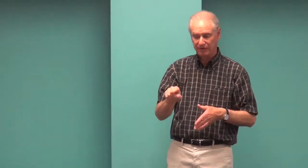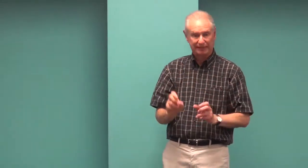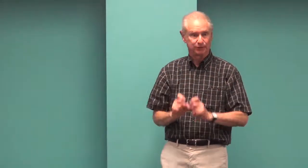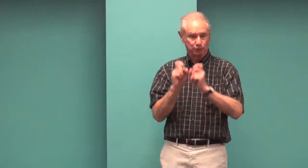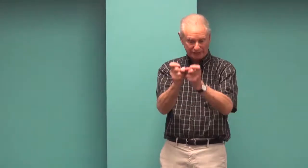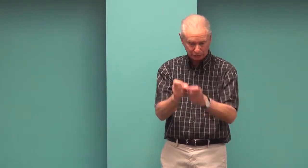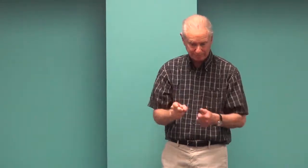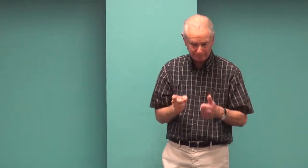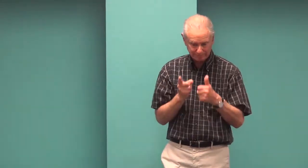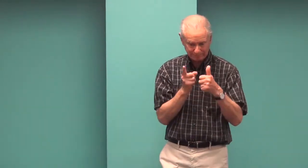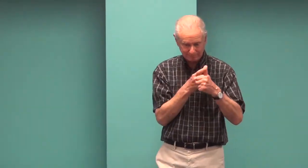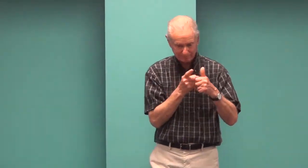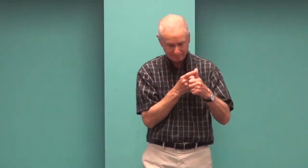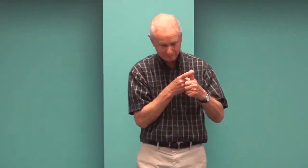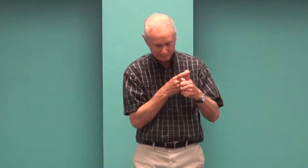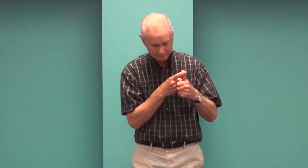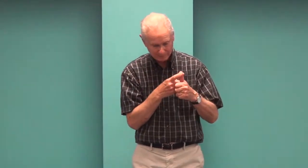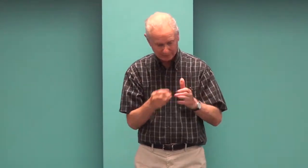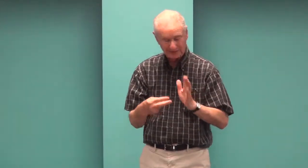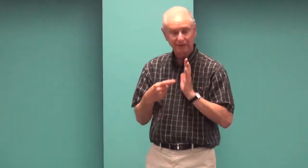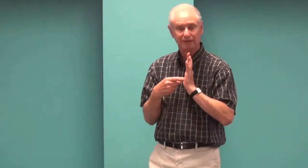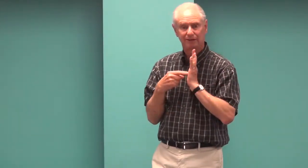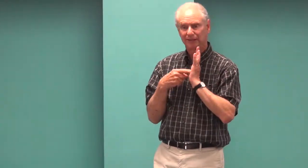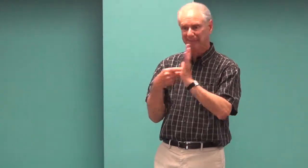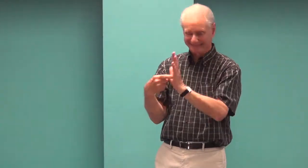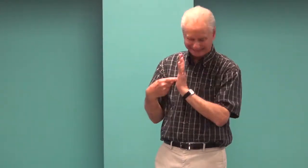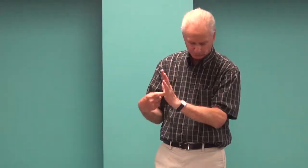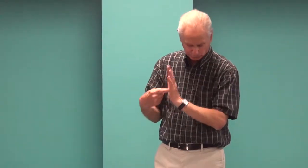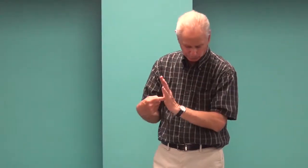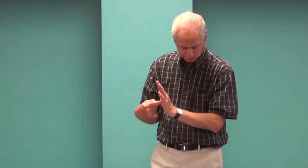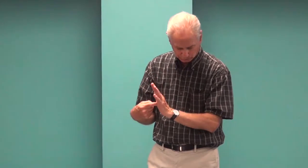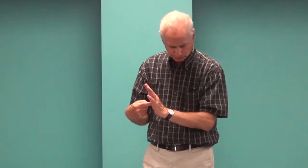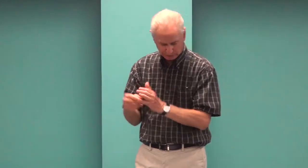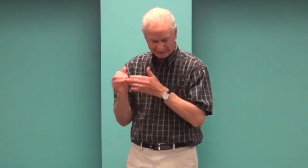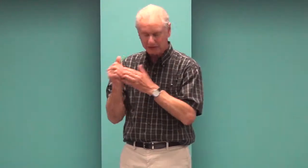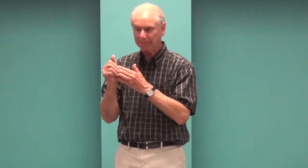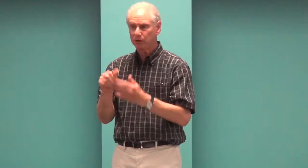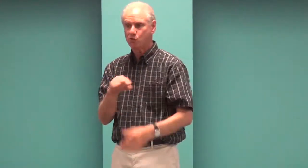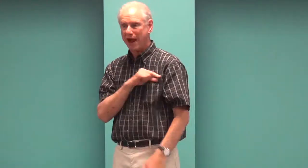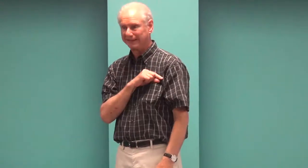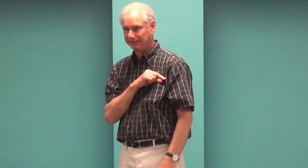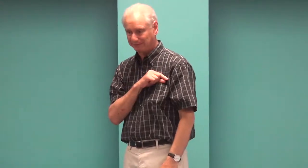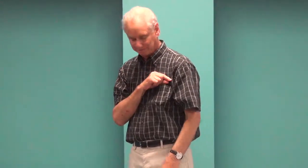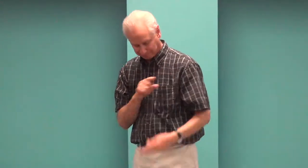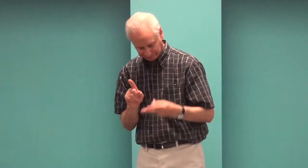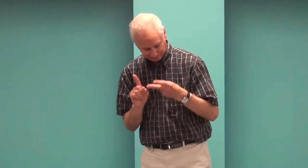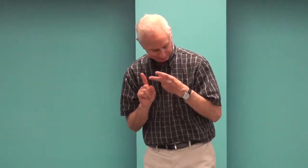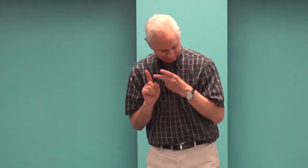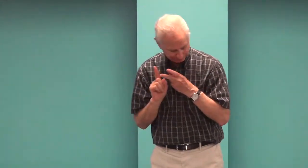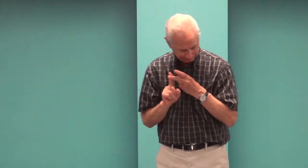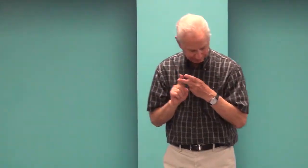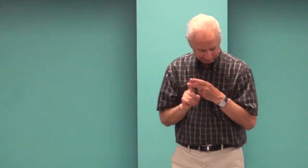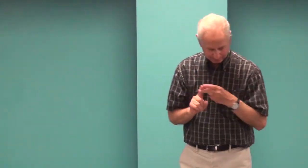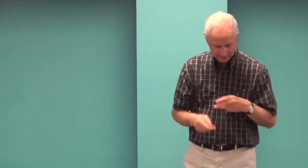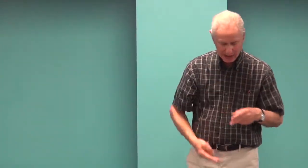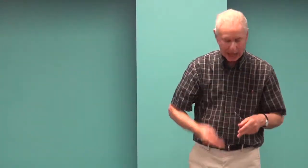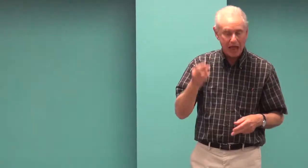The criteria of this scholarship is to demonstrate leadership qualities,